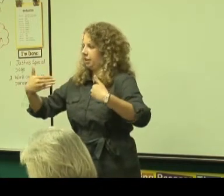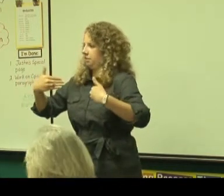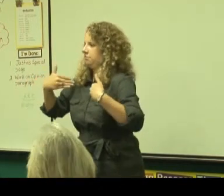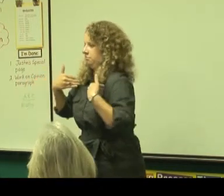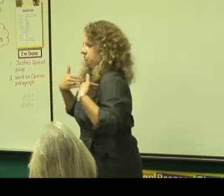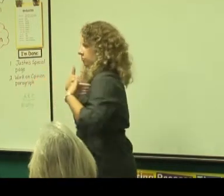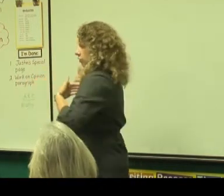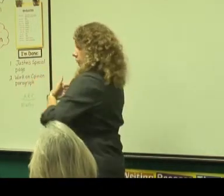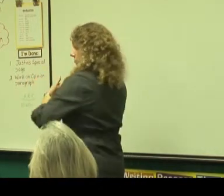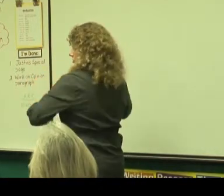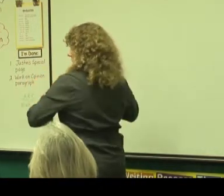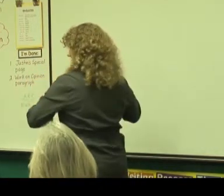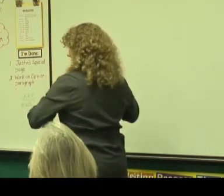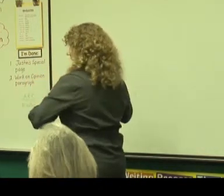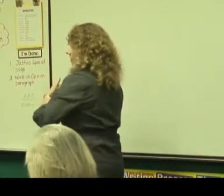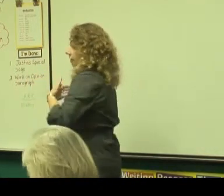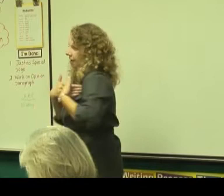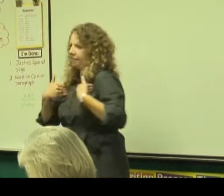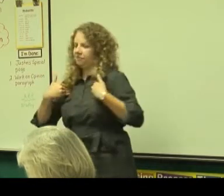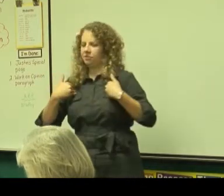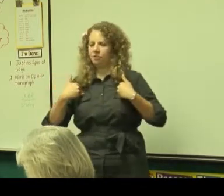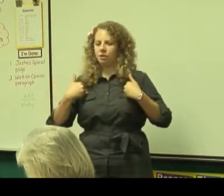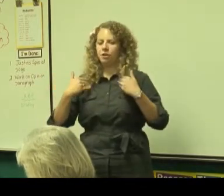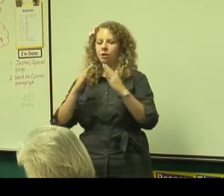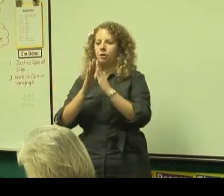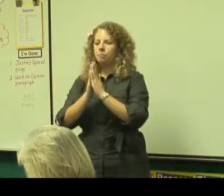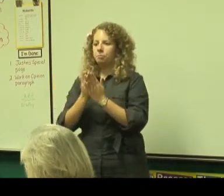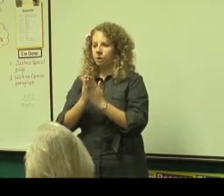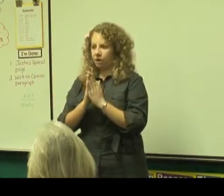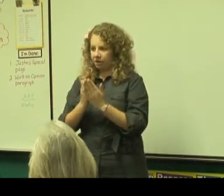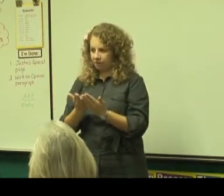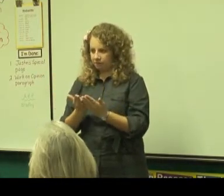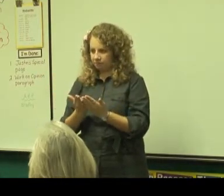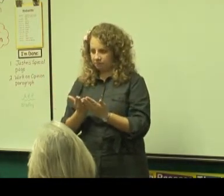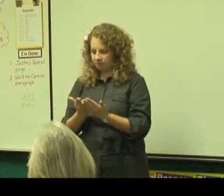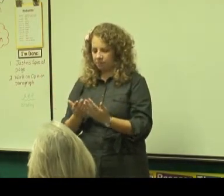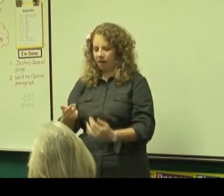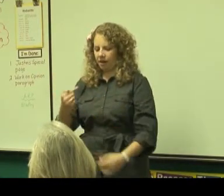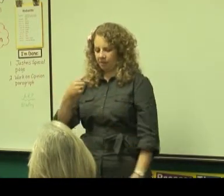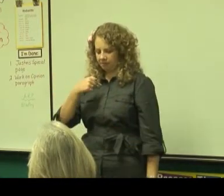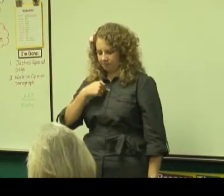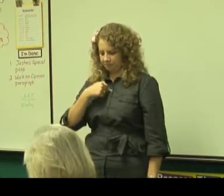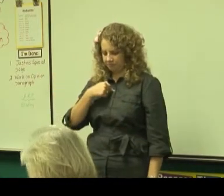like firm, straight like that, have, book, I.